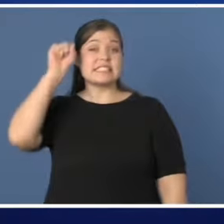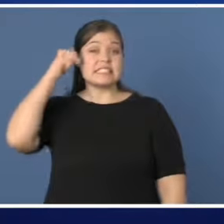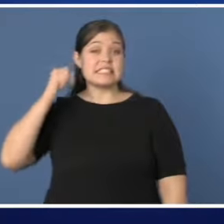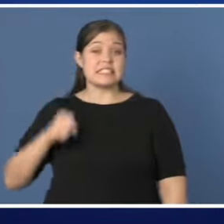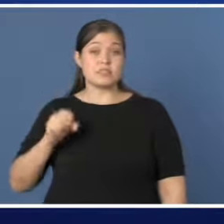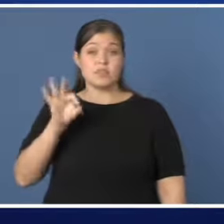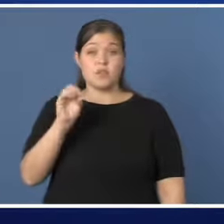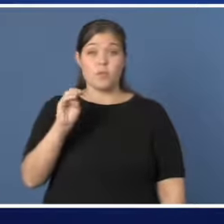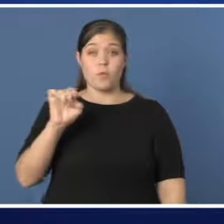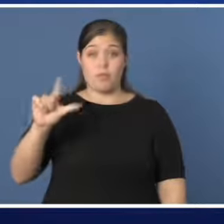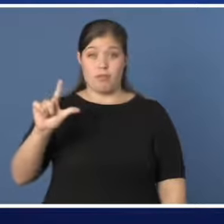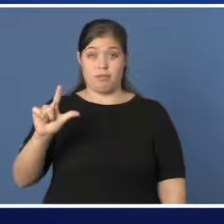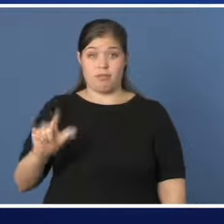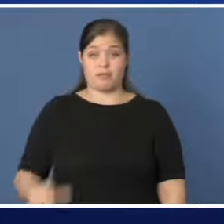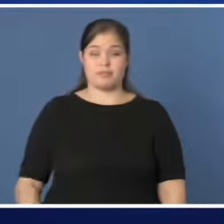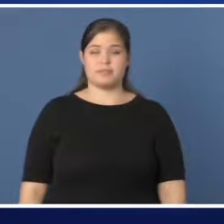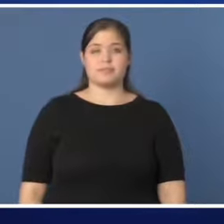Aluminum foil.